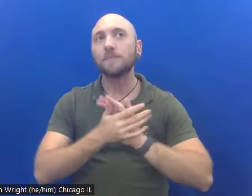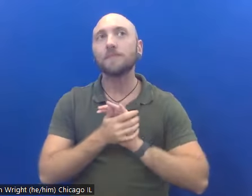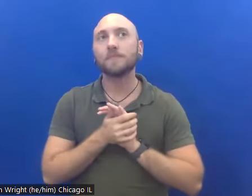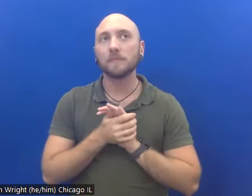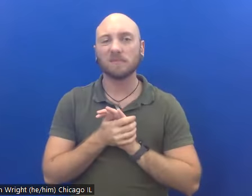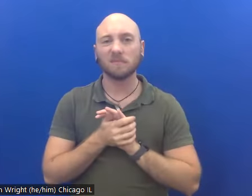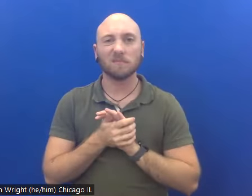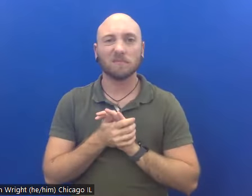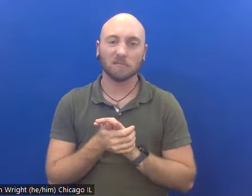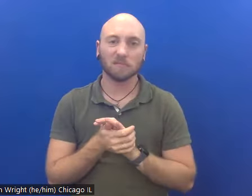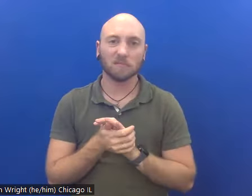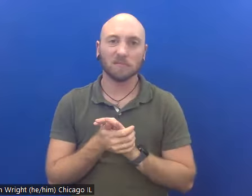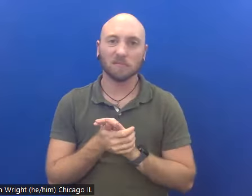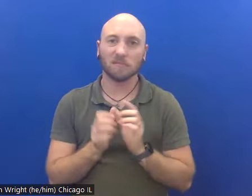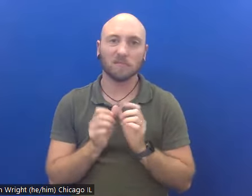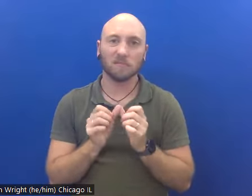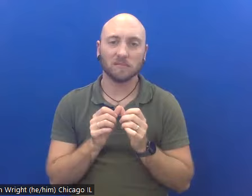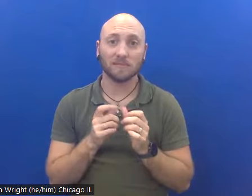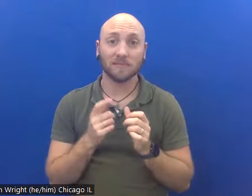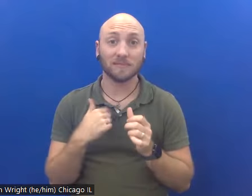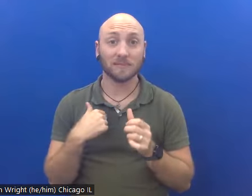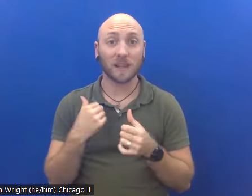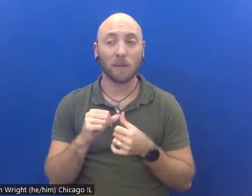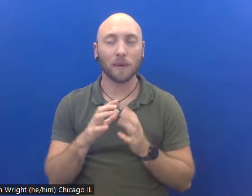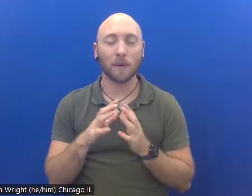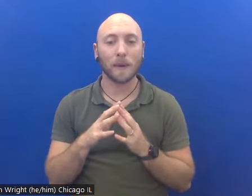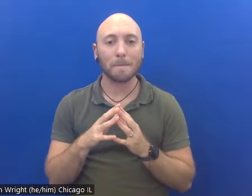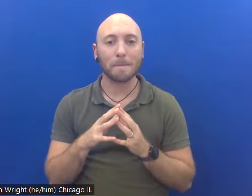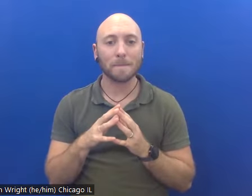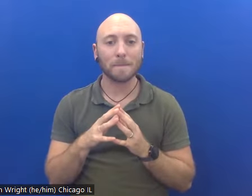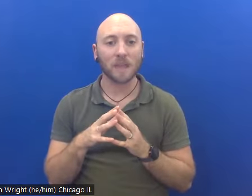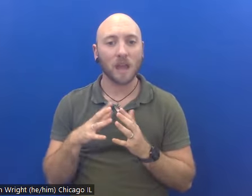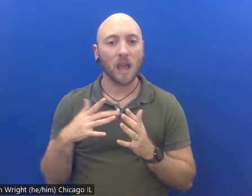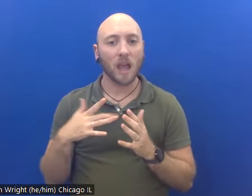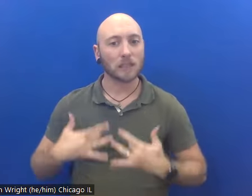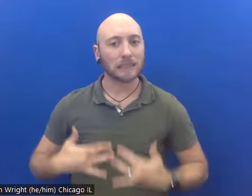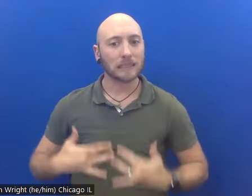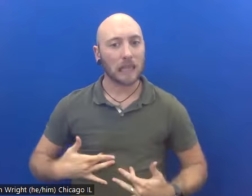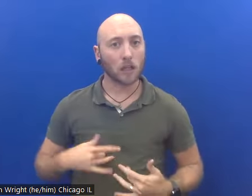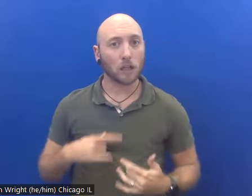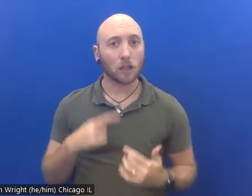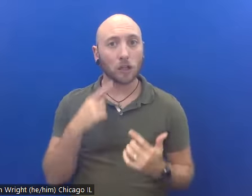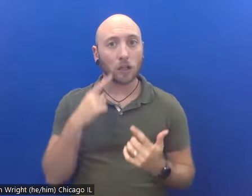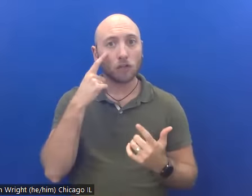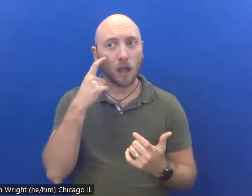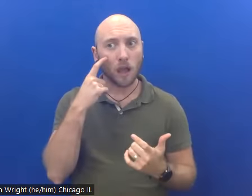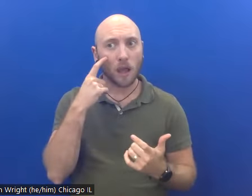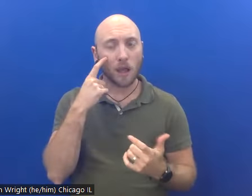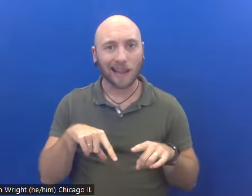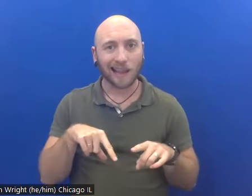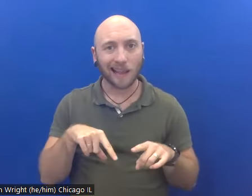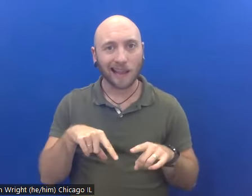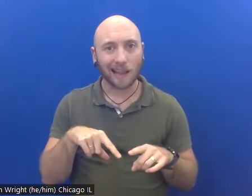And I remember wanting to cry because of how sad that was, but also kind of just not really